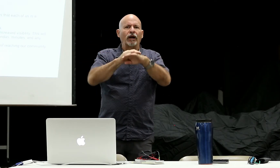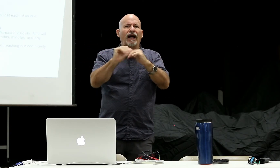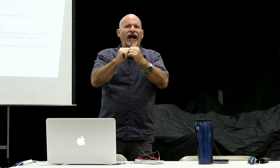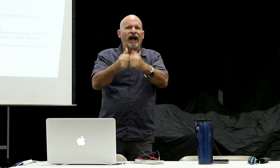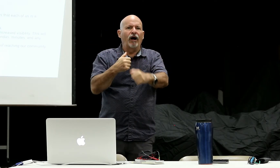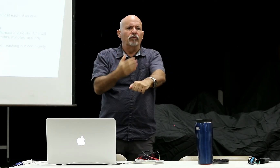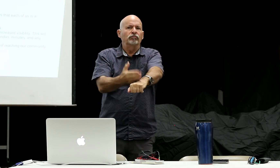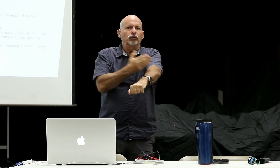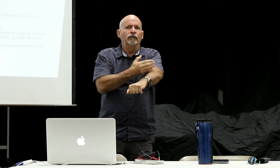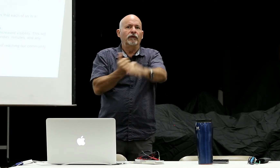I don't buy it.